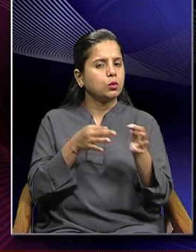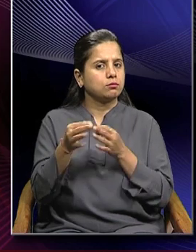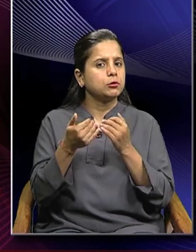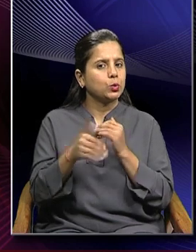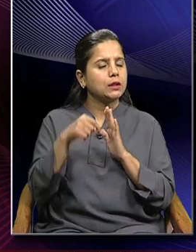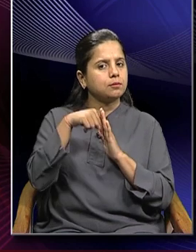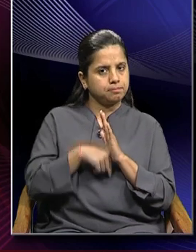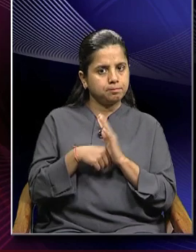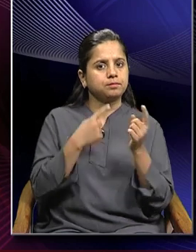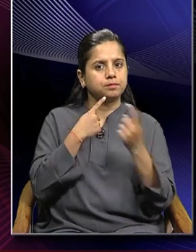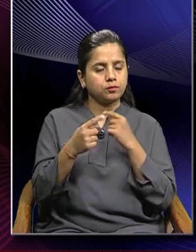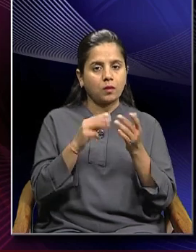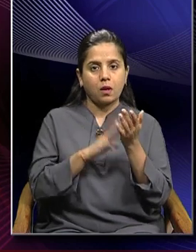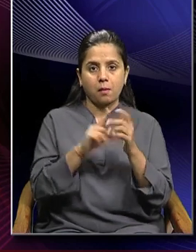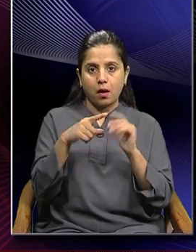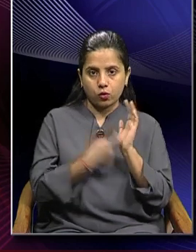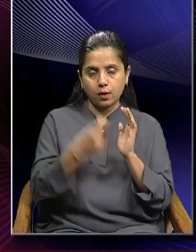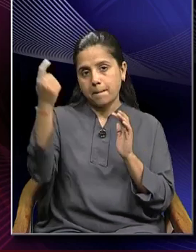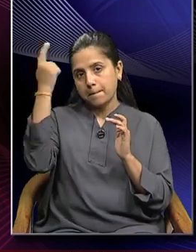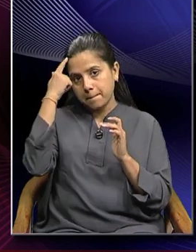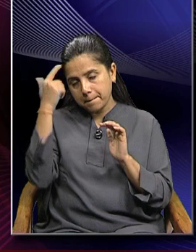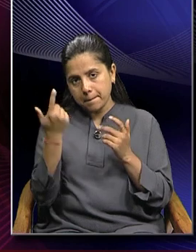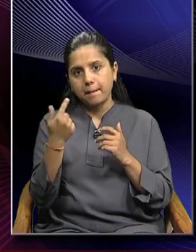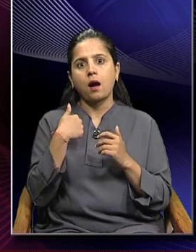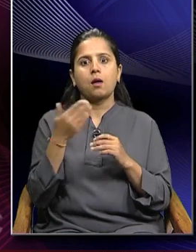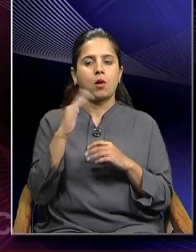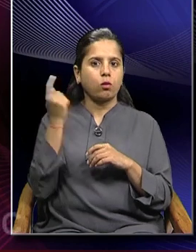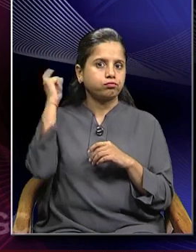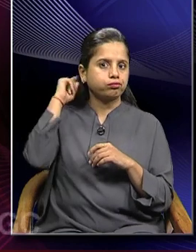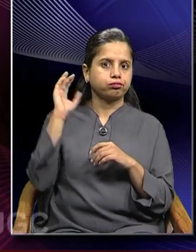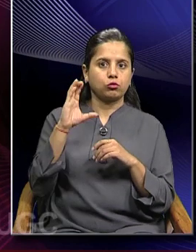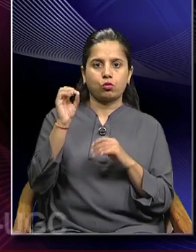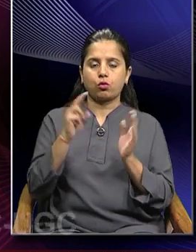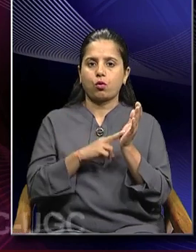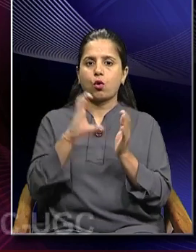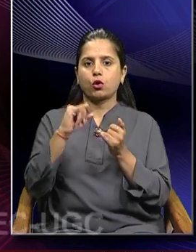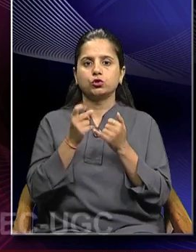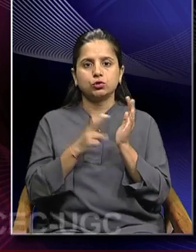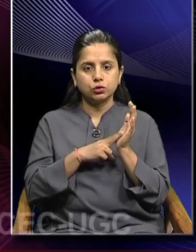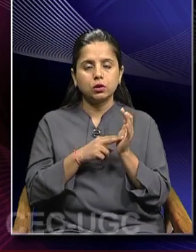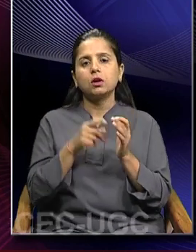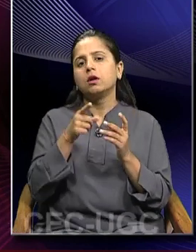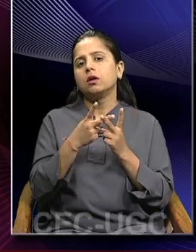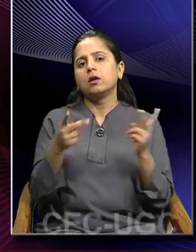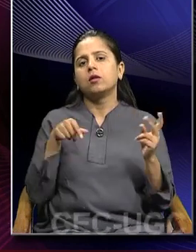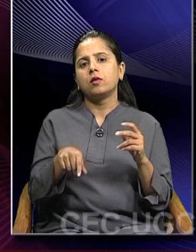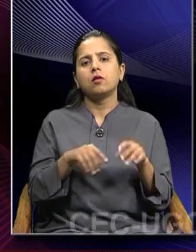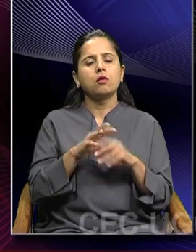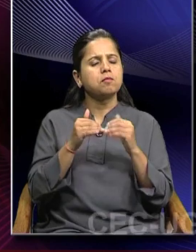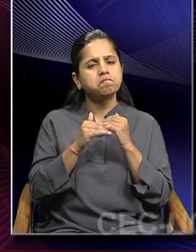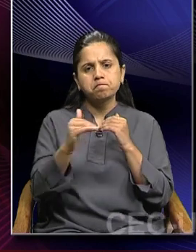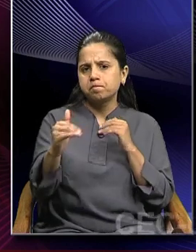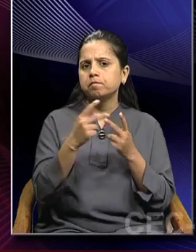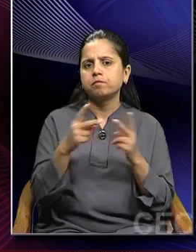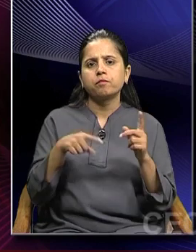detail. So matter, mind and consciousness, they are indicative of gross, subtle and very subtle dimensions